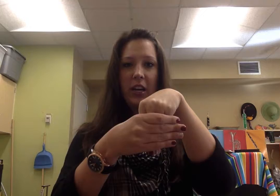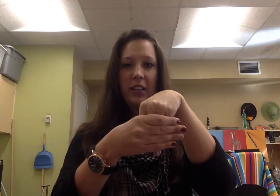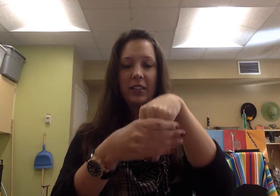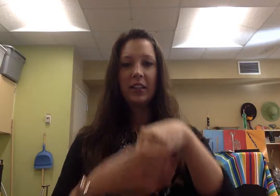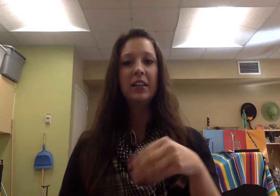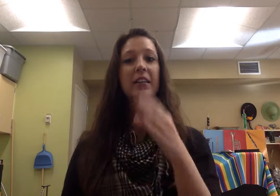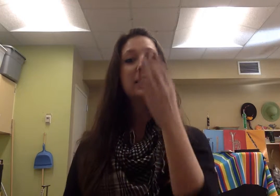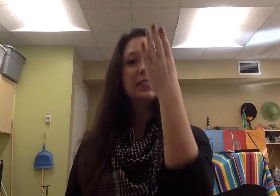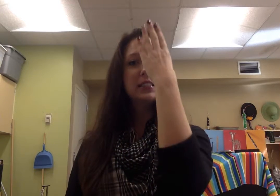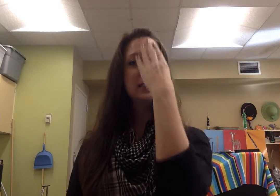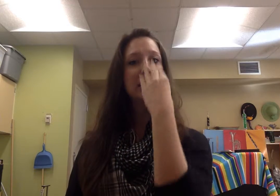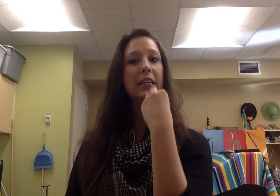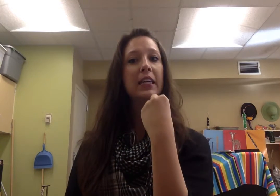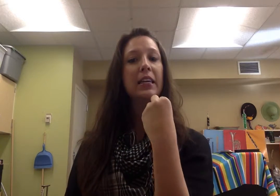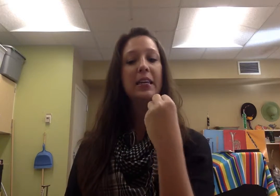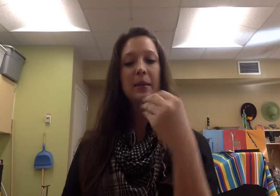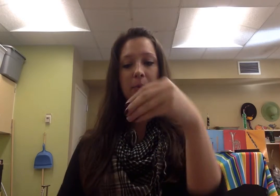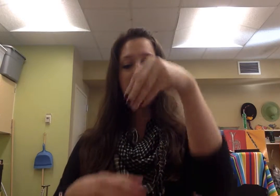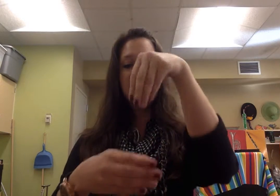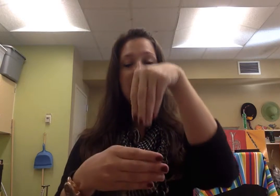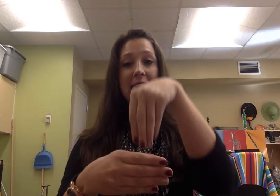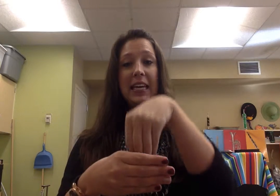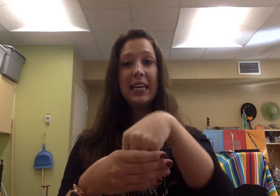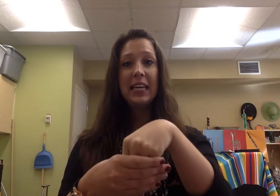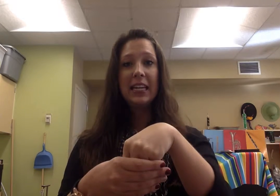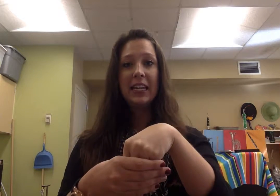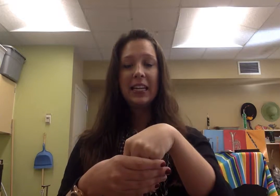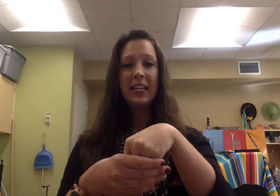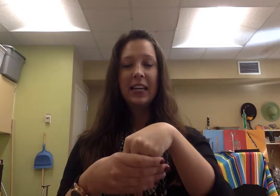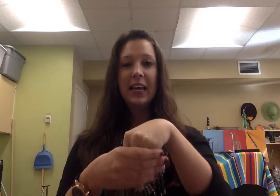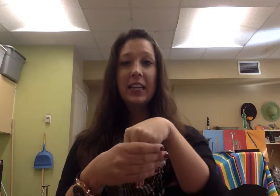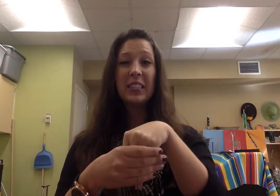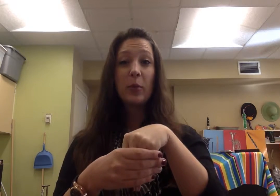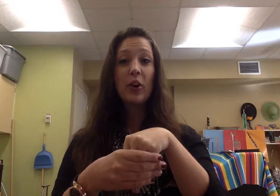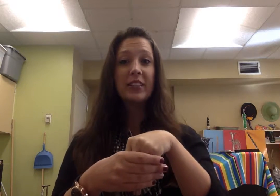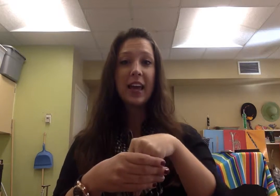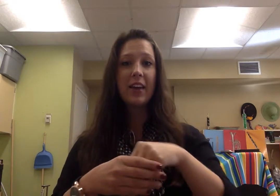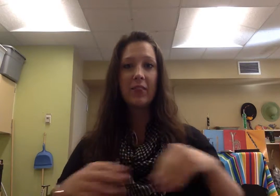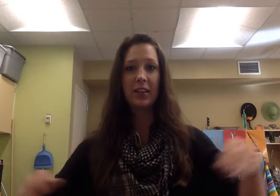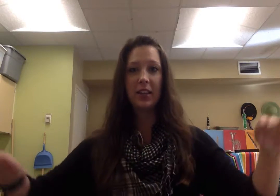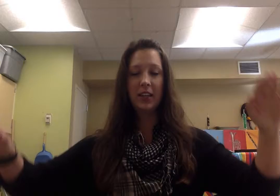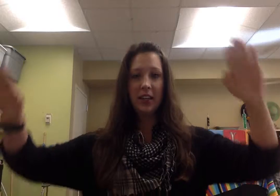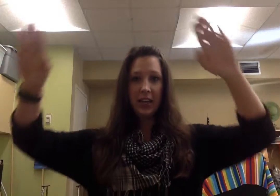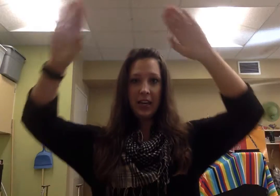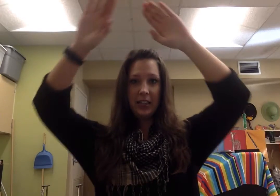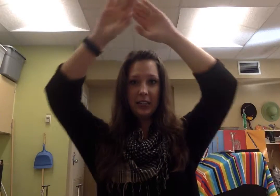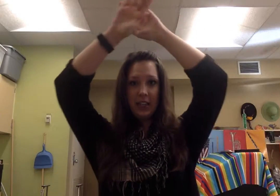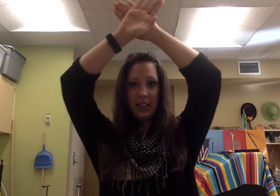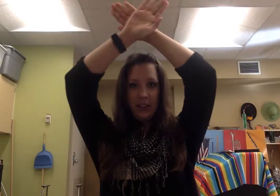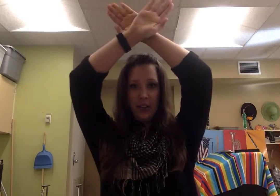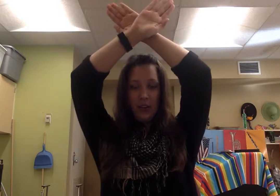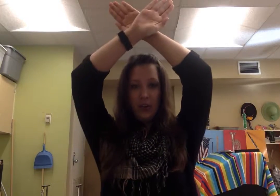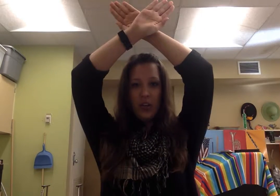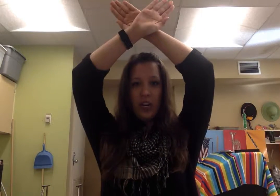hand. Sleep in. The next part is heavenly. And it's like you're an